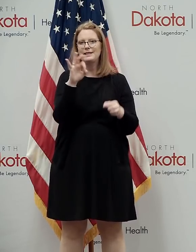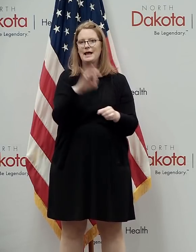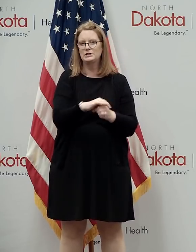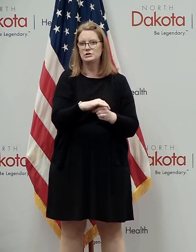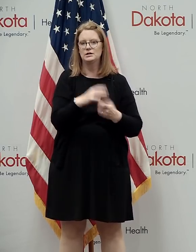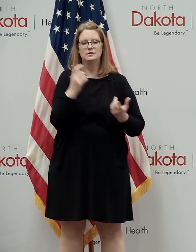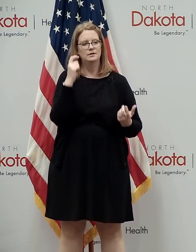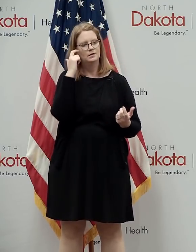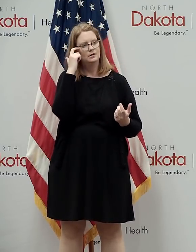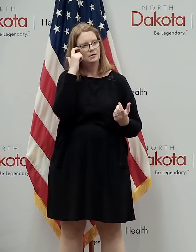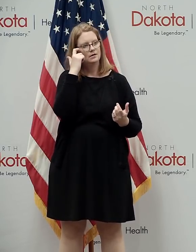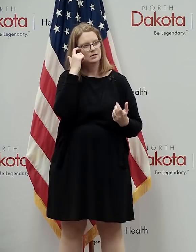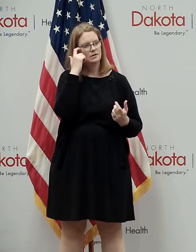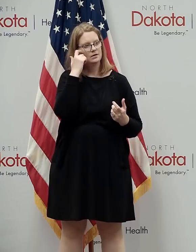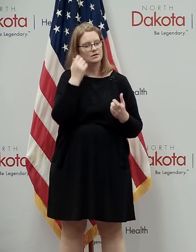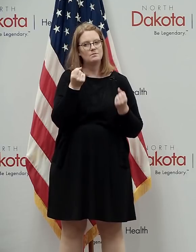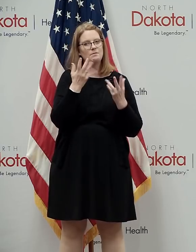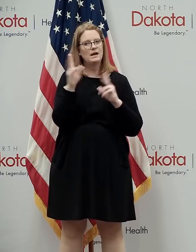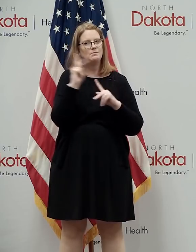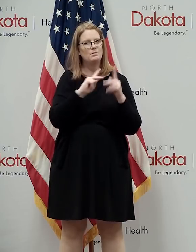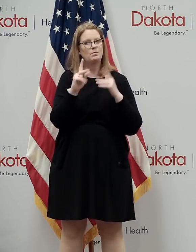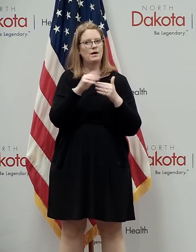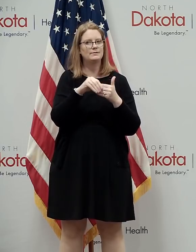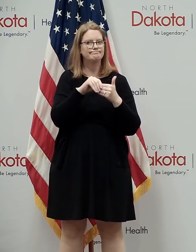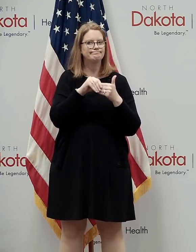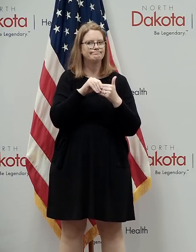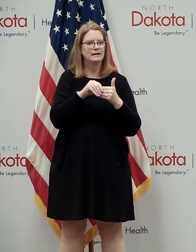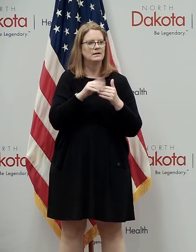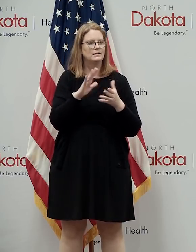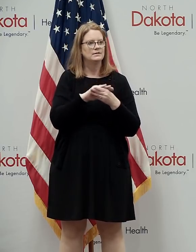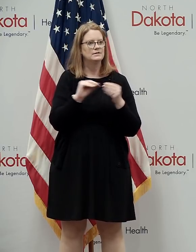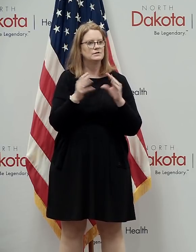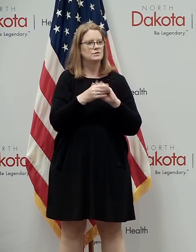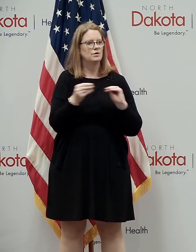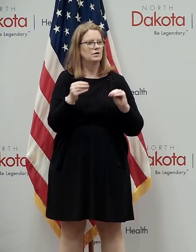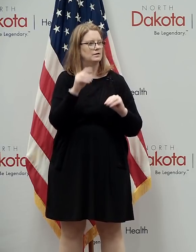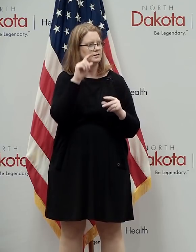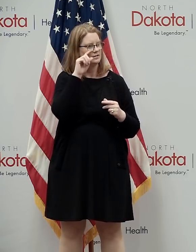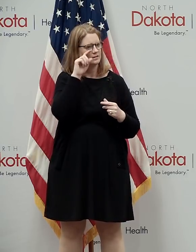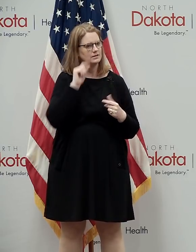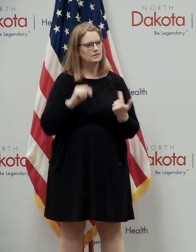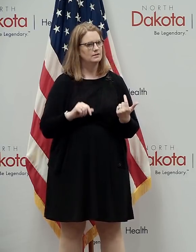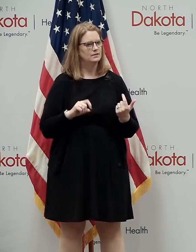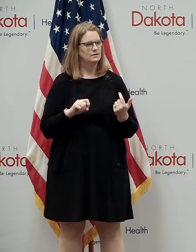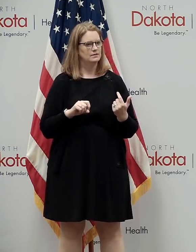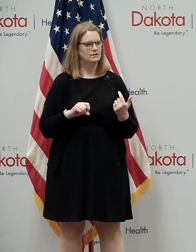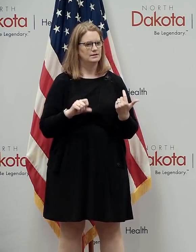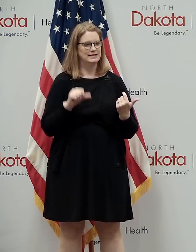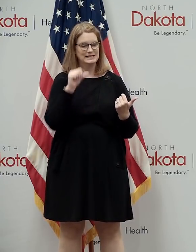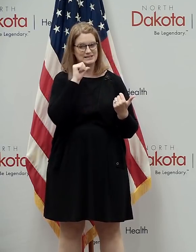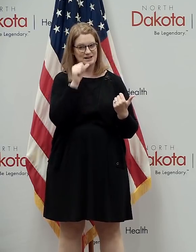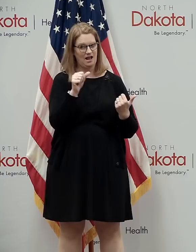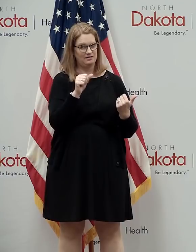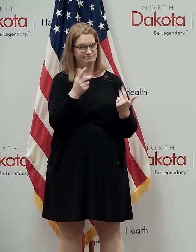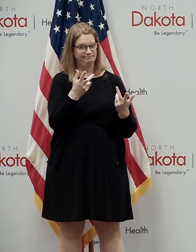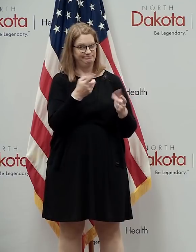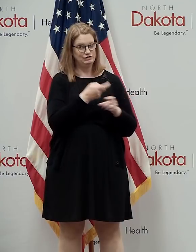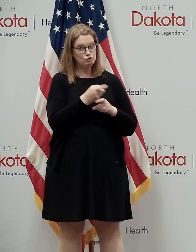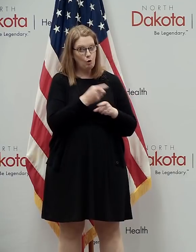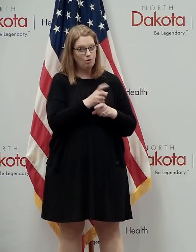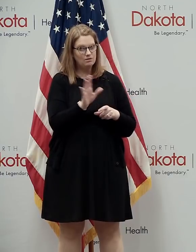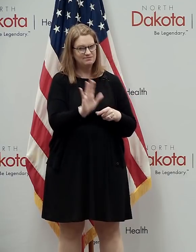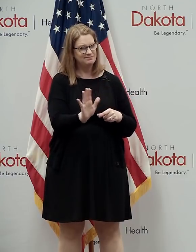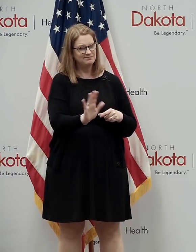that want to bend a story in a certain direction. But it's sadly, it's not a hoax. It's a real deal. It's a real